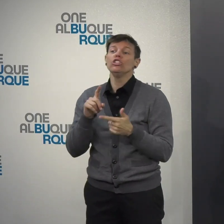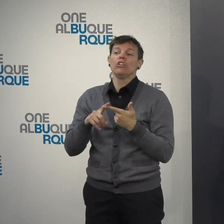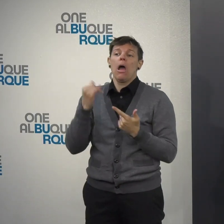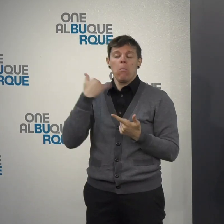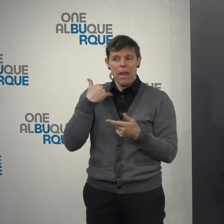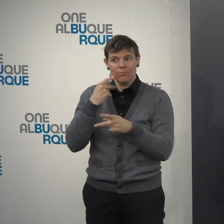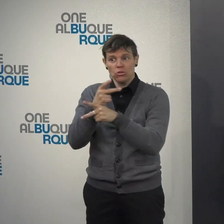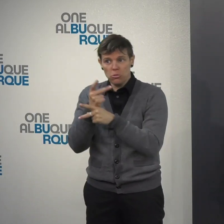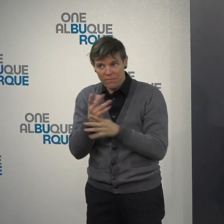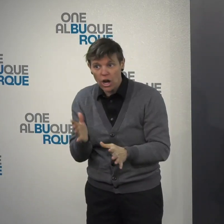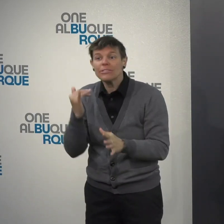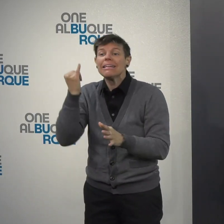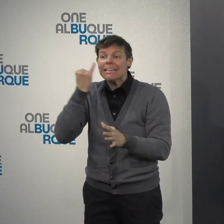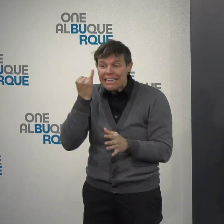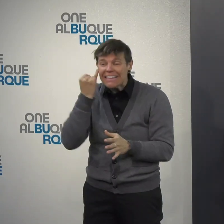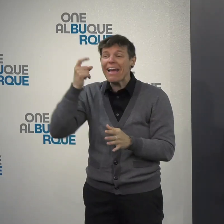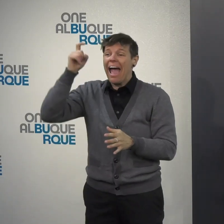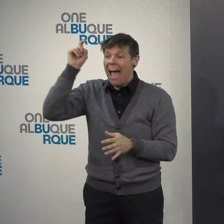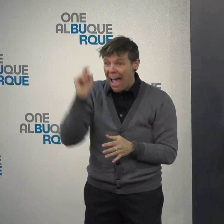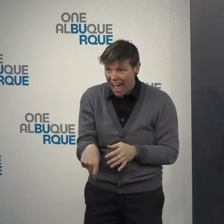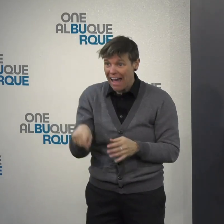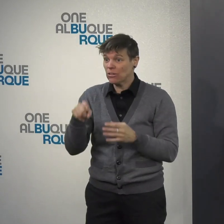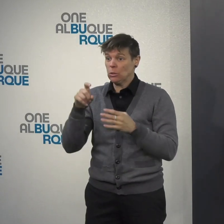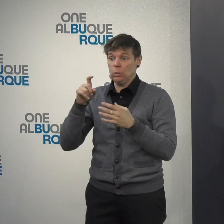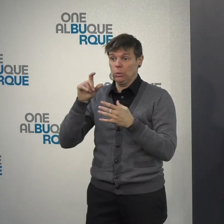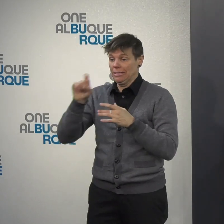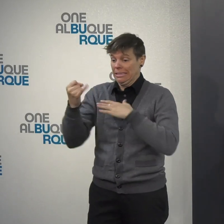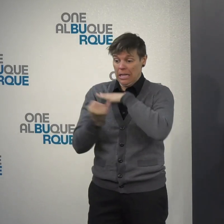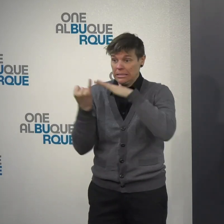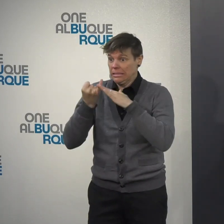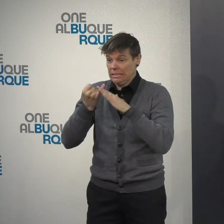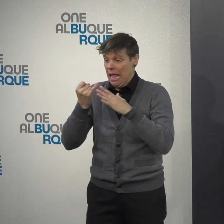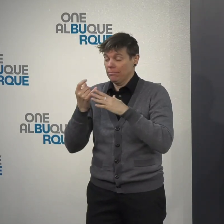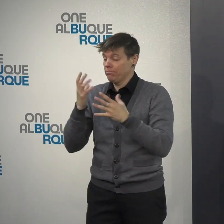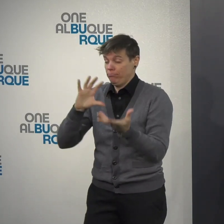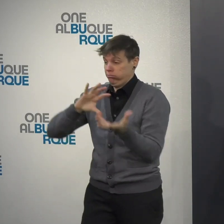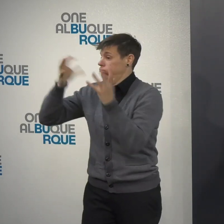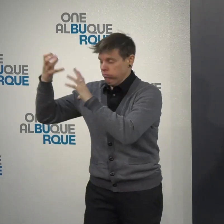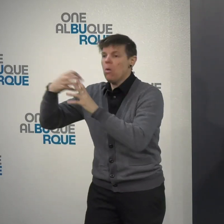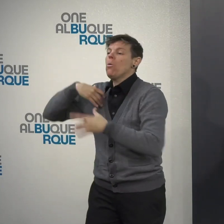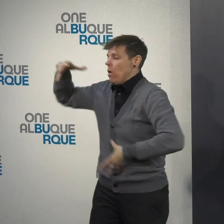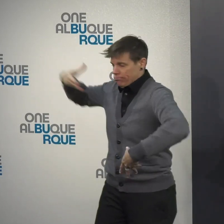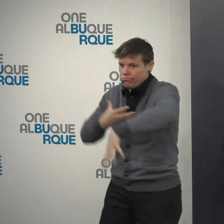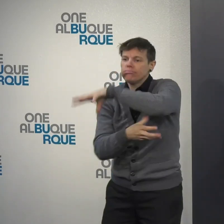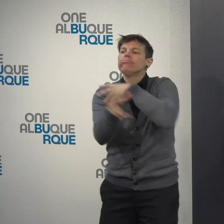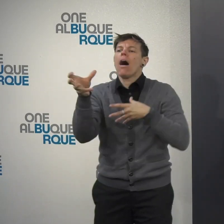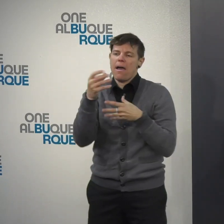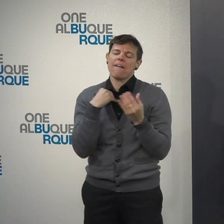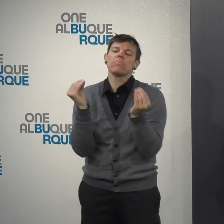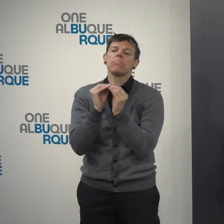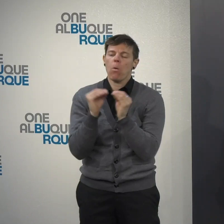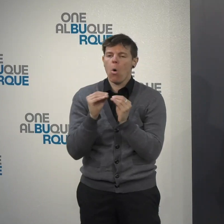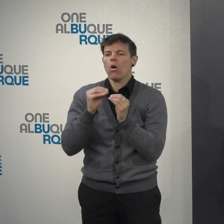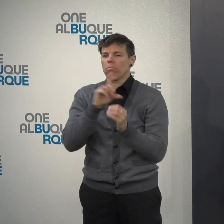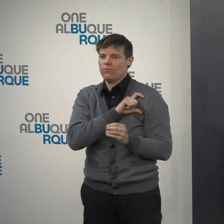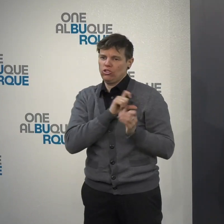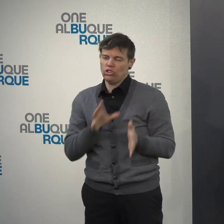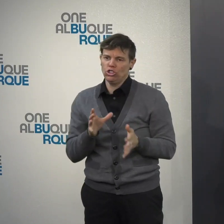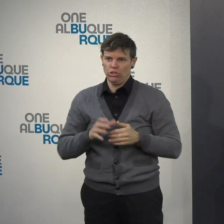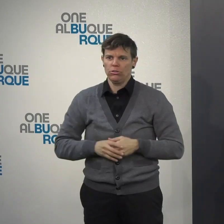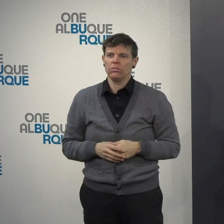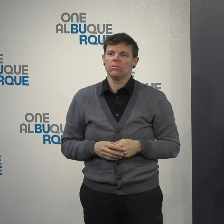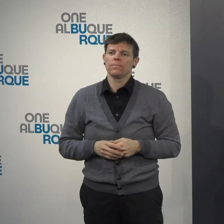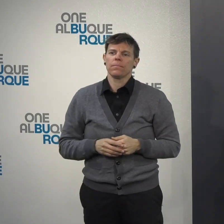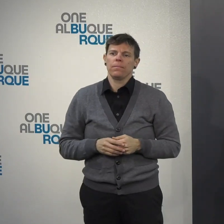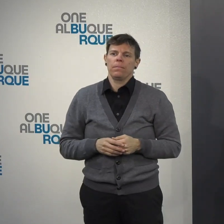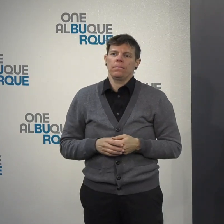us flexibility to rapidly respond, because this process is in place, so it's activated when needed, and we call it out, and it'll meet